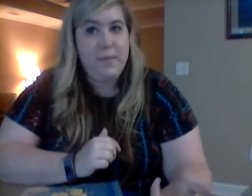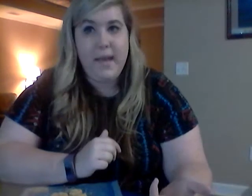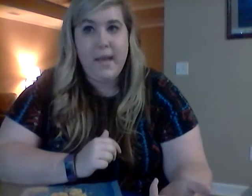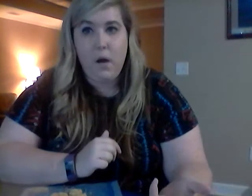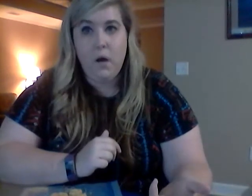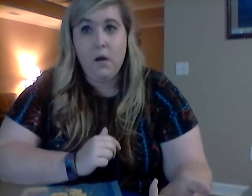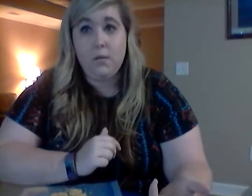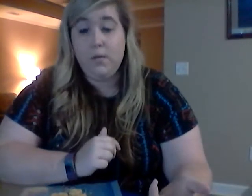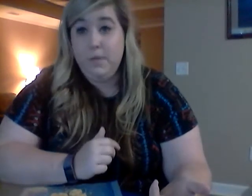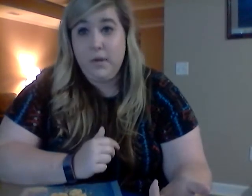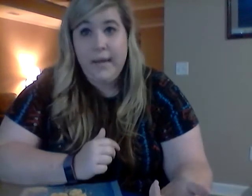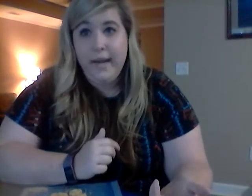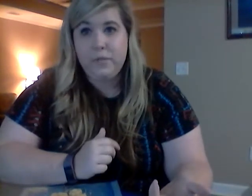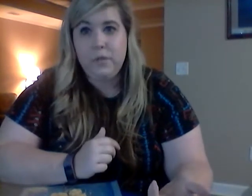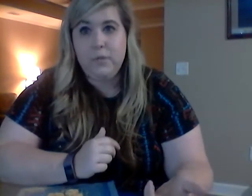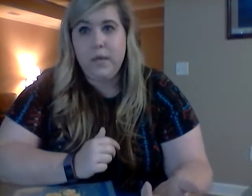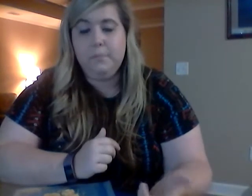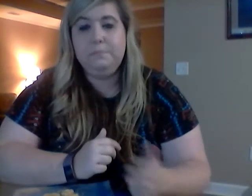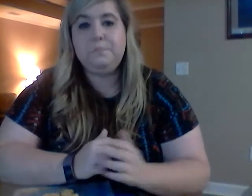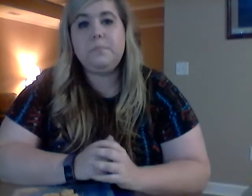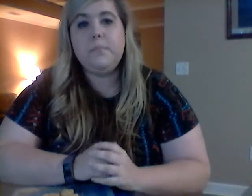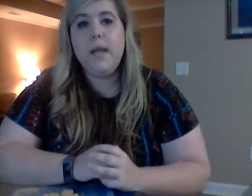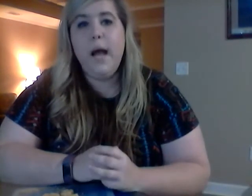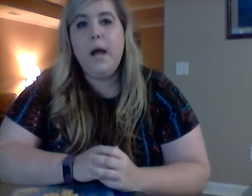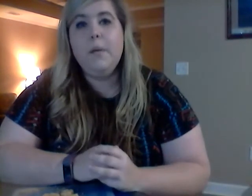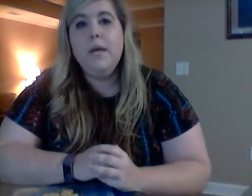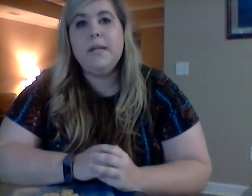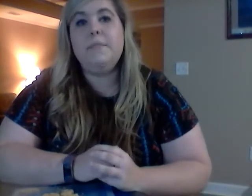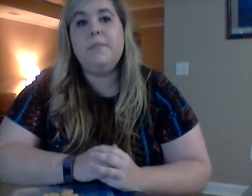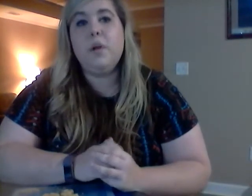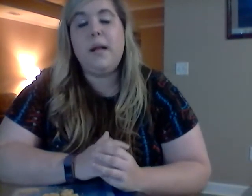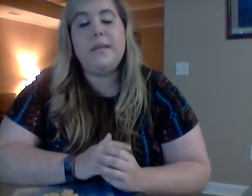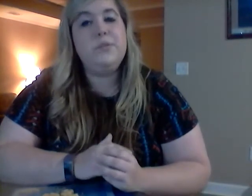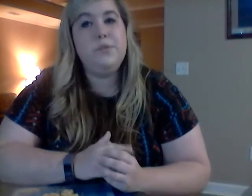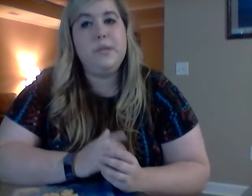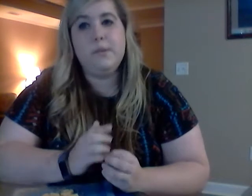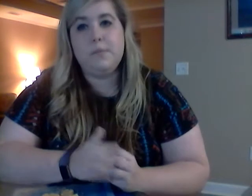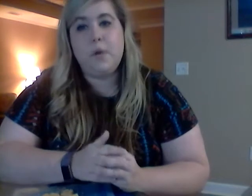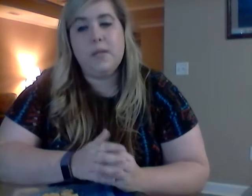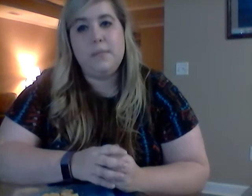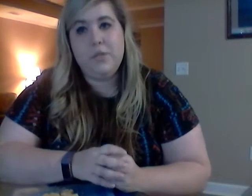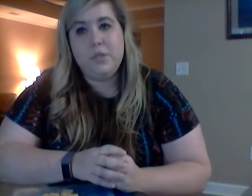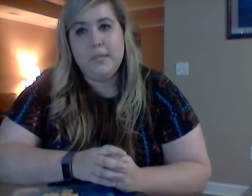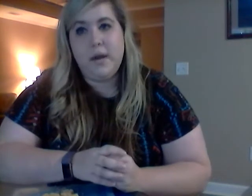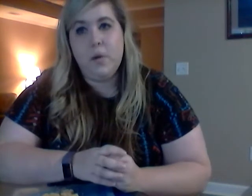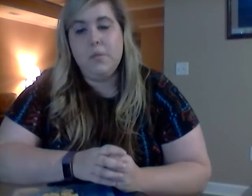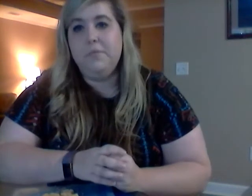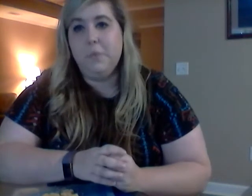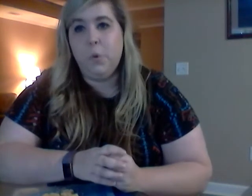they are communicating to them. Because some of our clients do need those approximations that aren't the